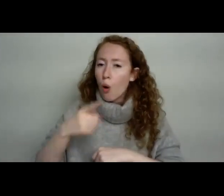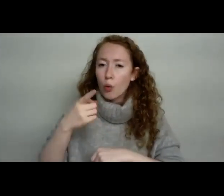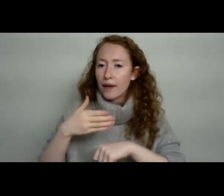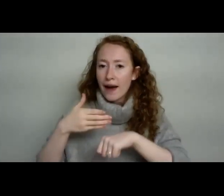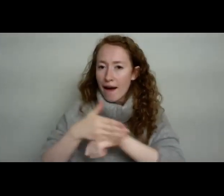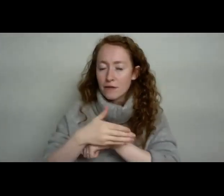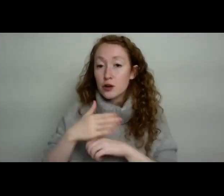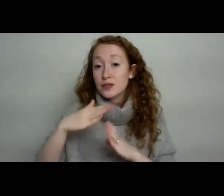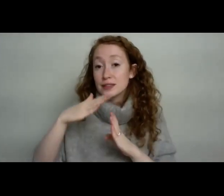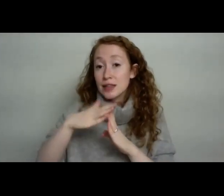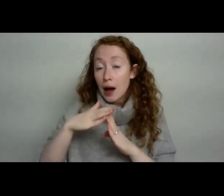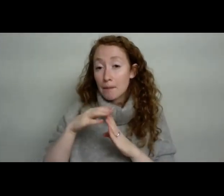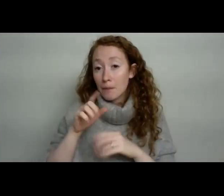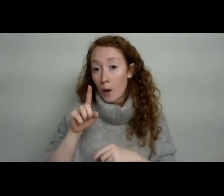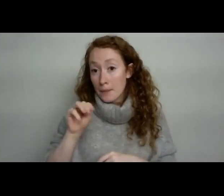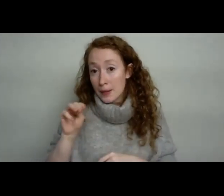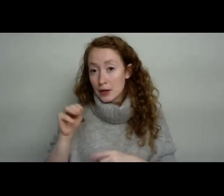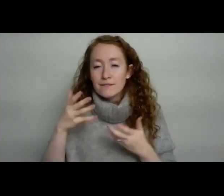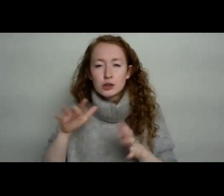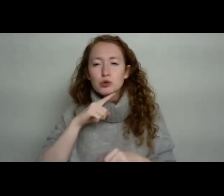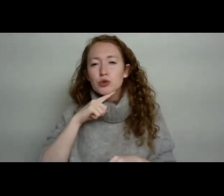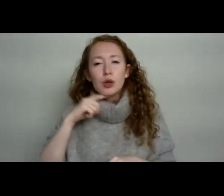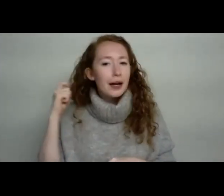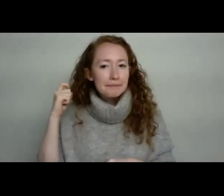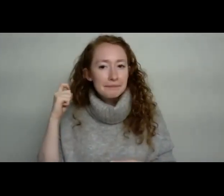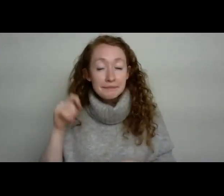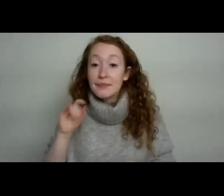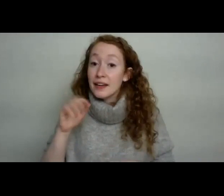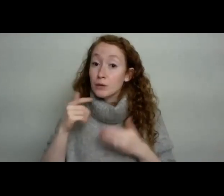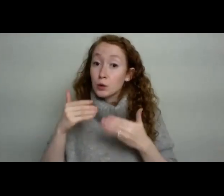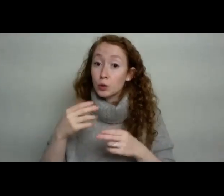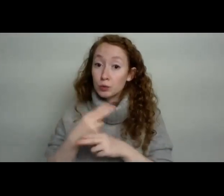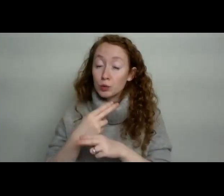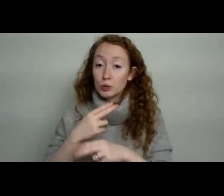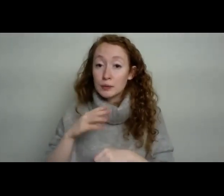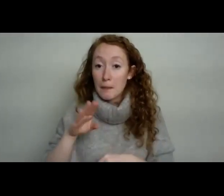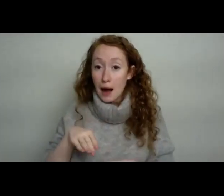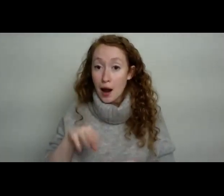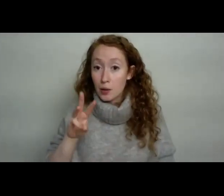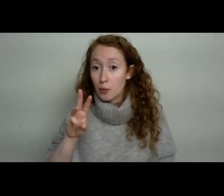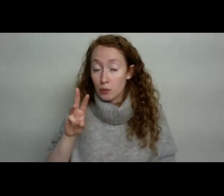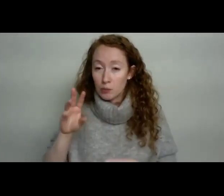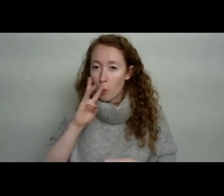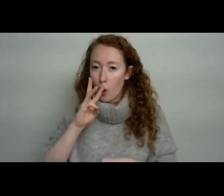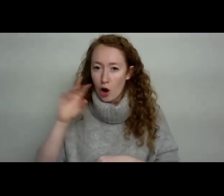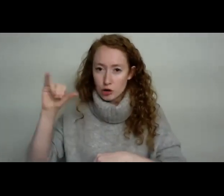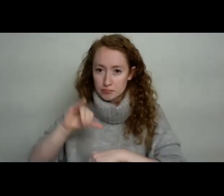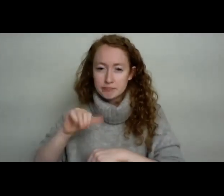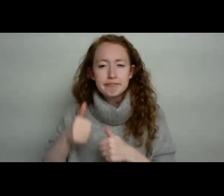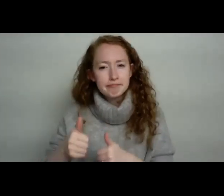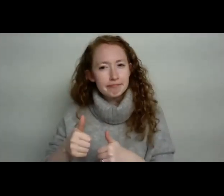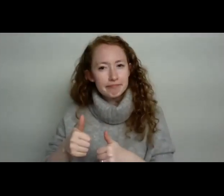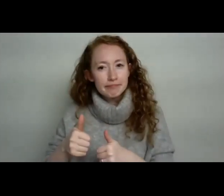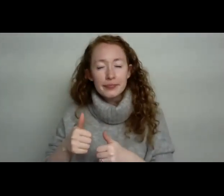your soil of your seedlings thoroughly dries out. And if you're bottom watering, awesome. Bottom watering is where, instead of top